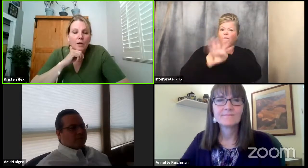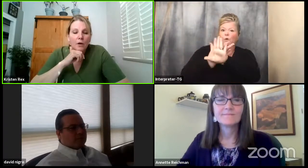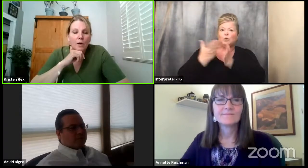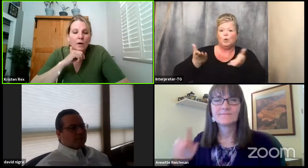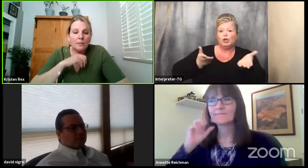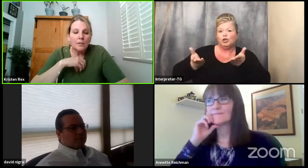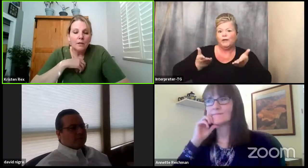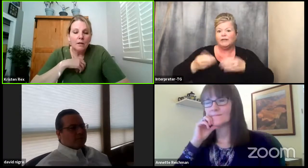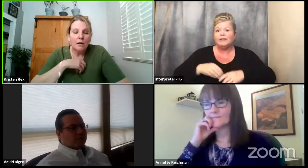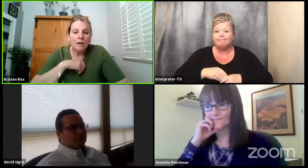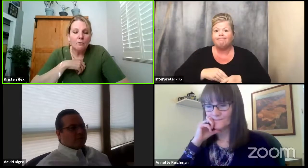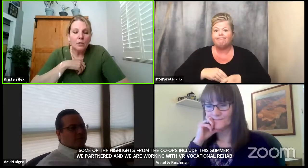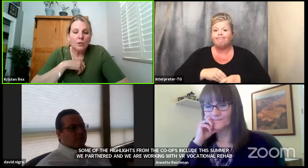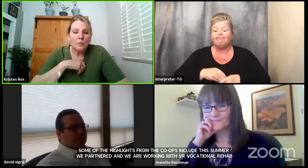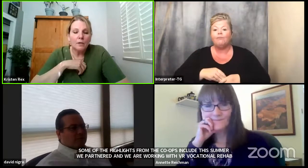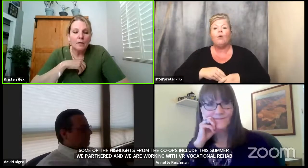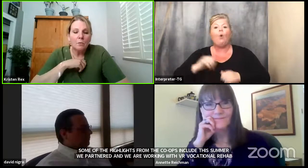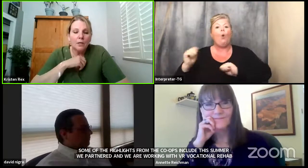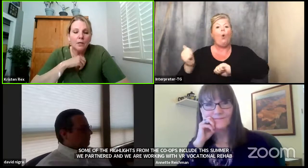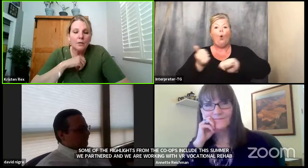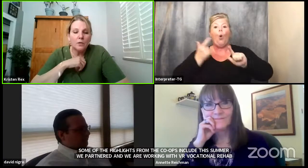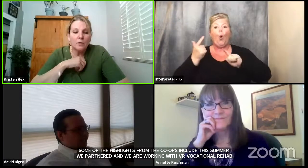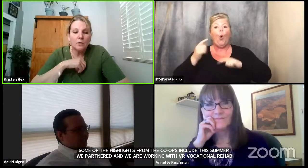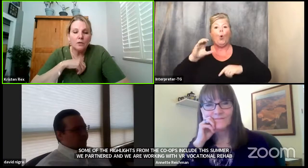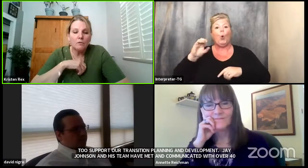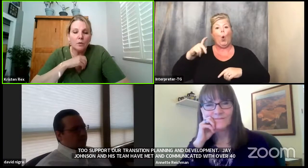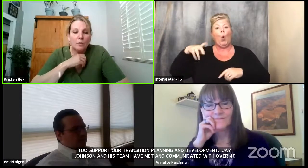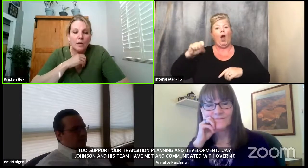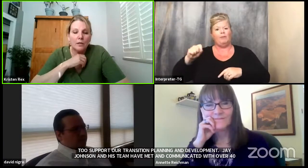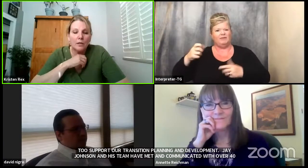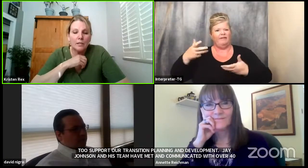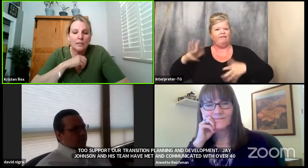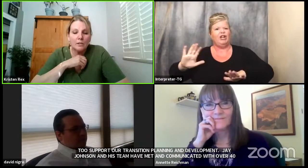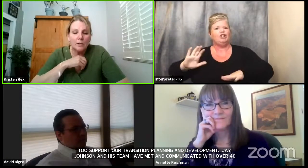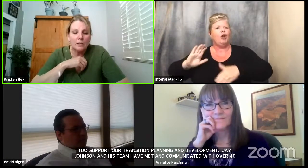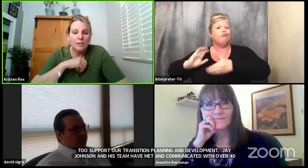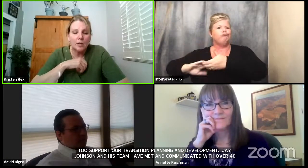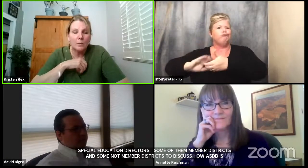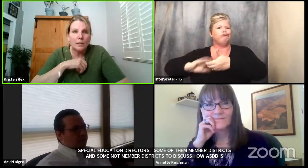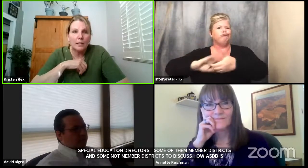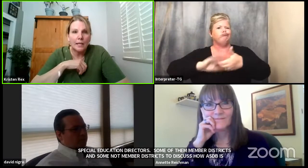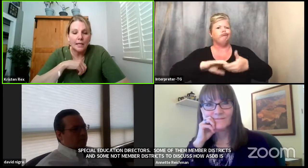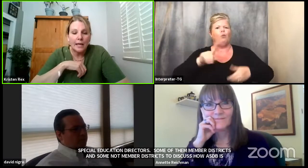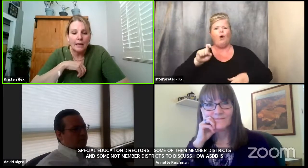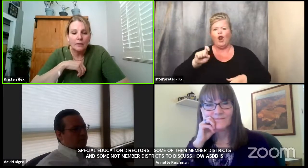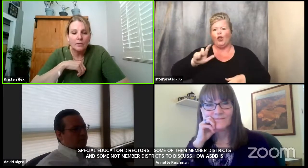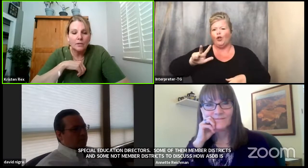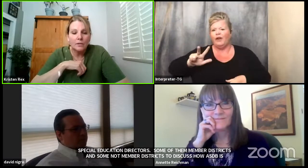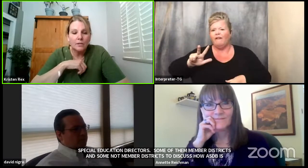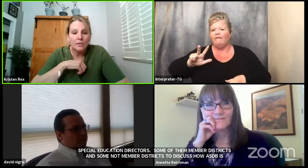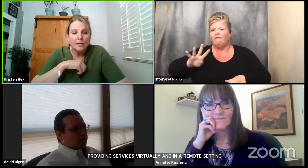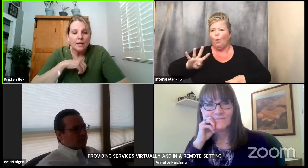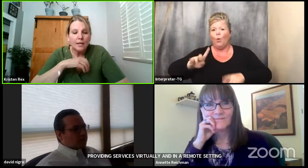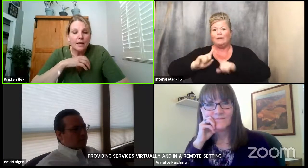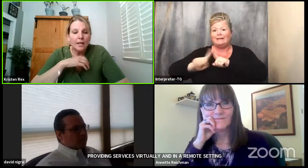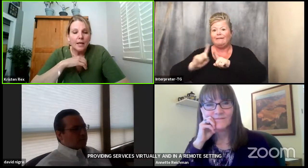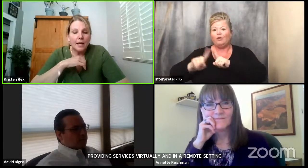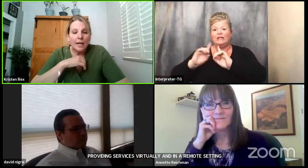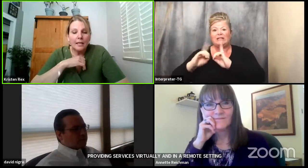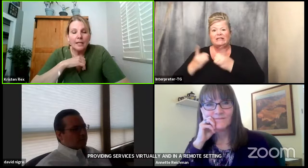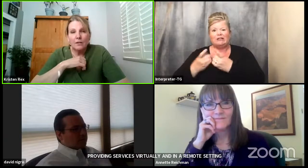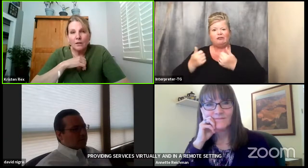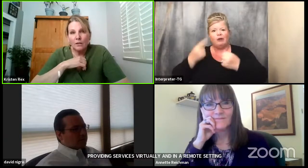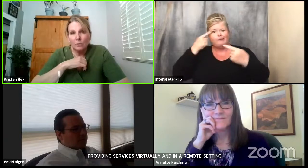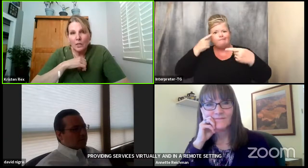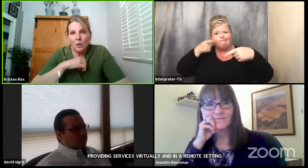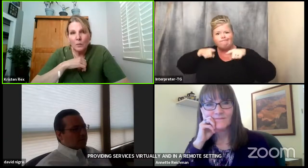All of the co-ops have worked with the 134 partnering districts to help align calendars